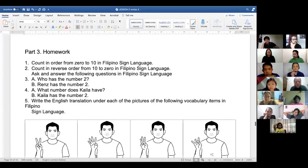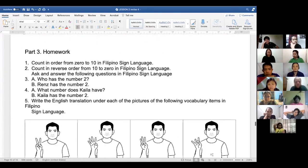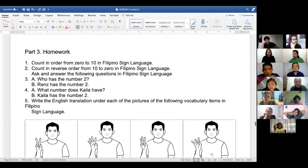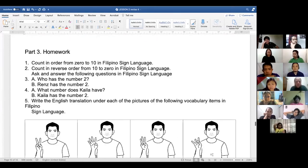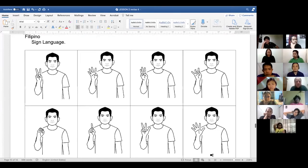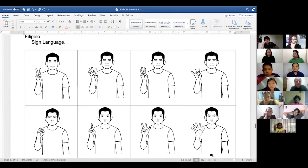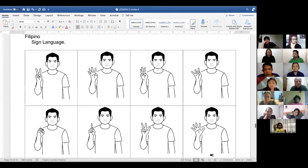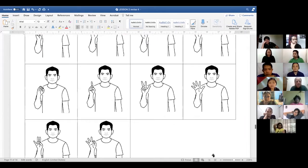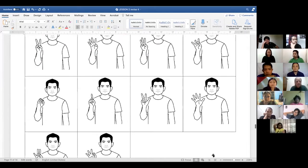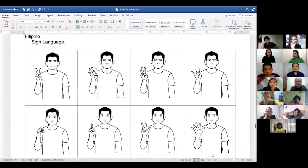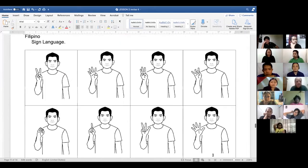Right now you see